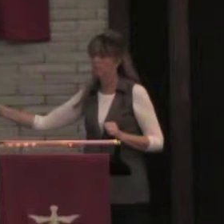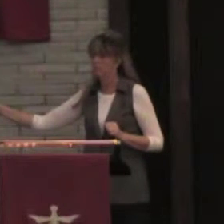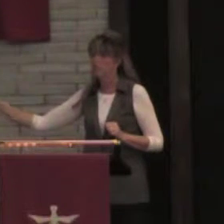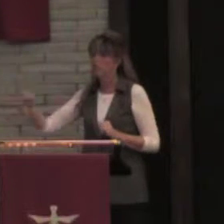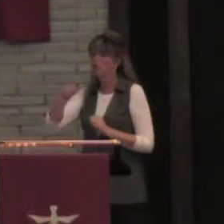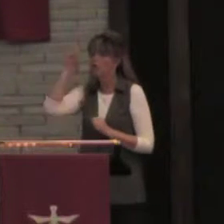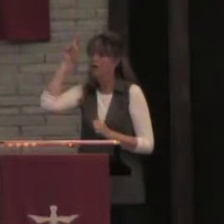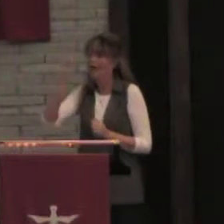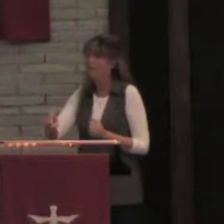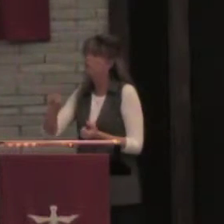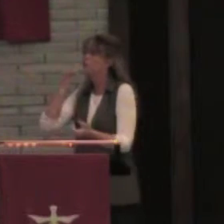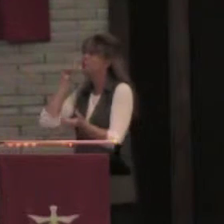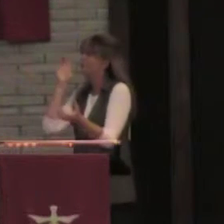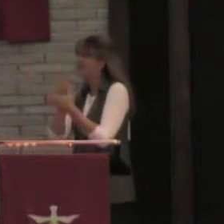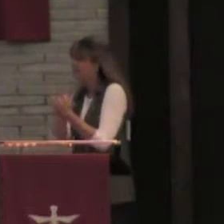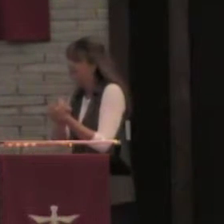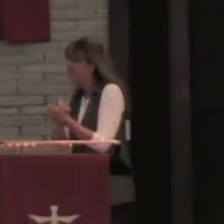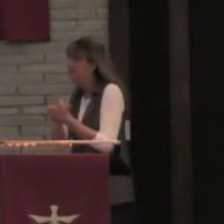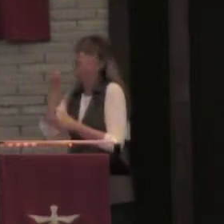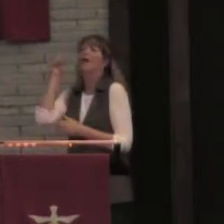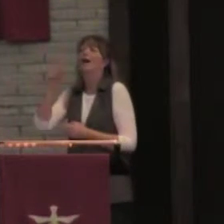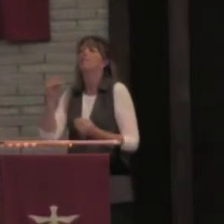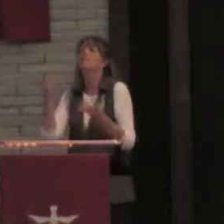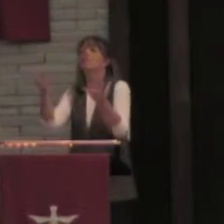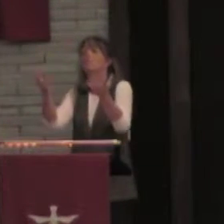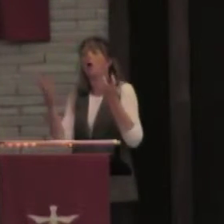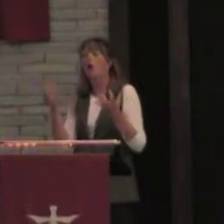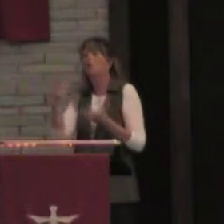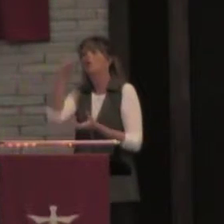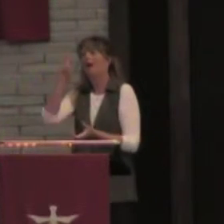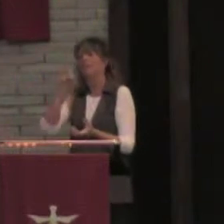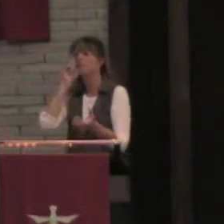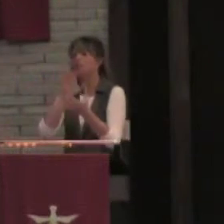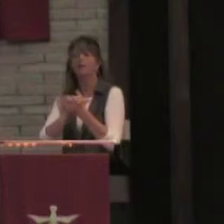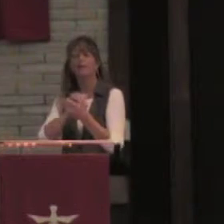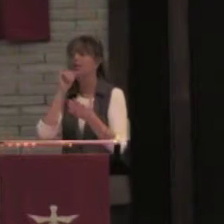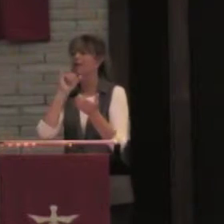So I want to talk to you about the desires of your heart, and I want you to believe you have to want.